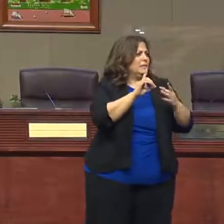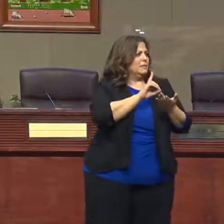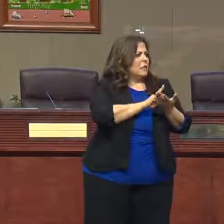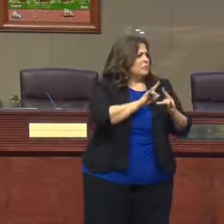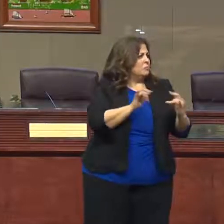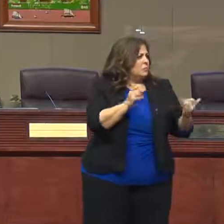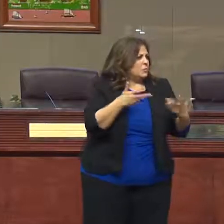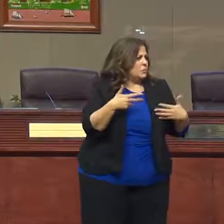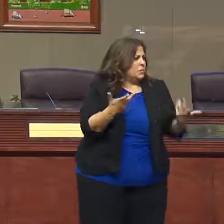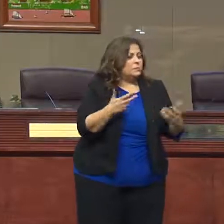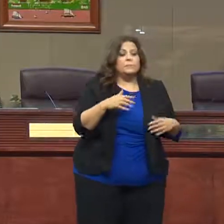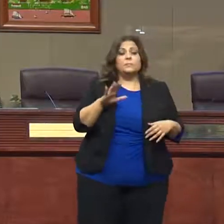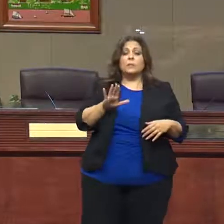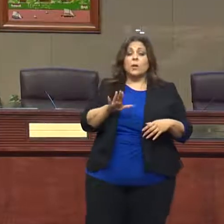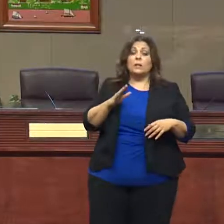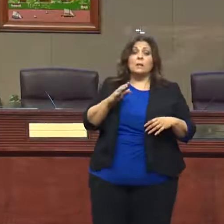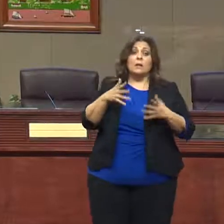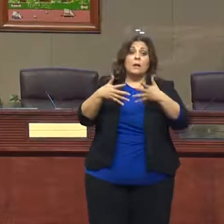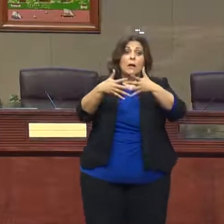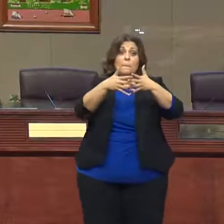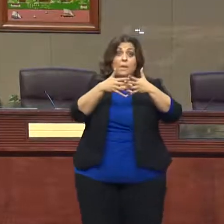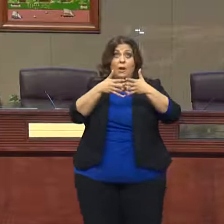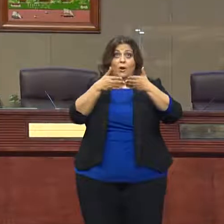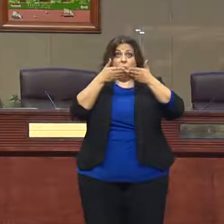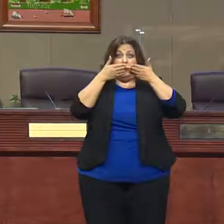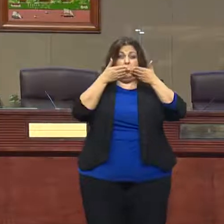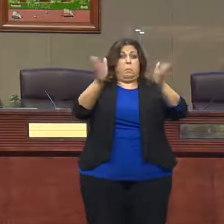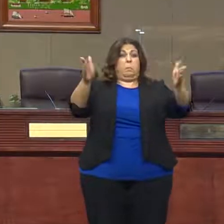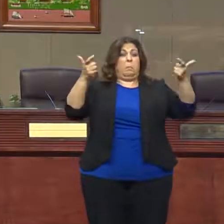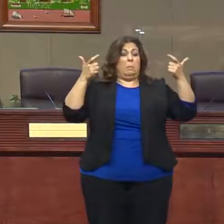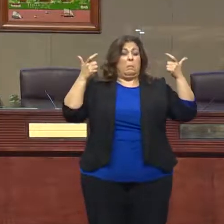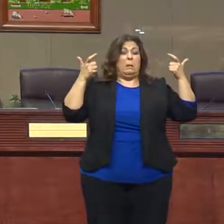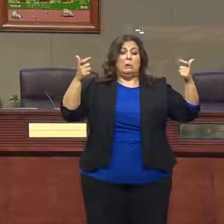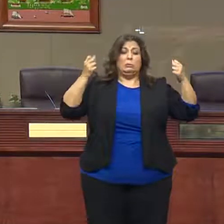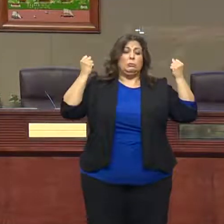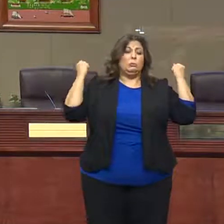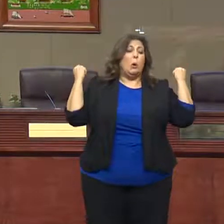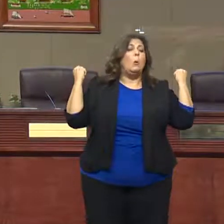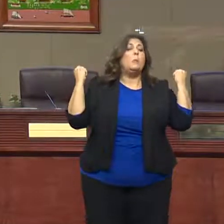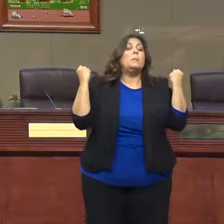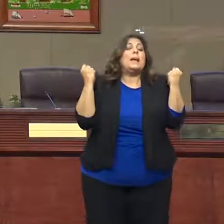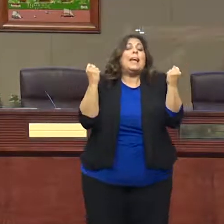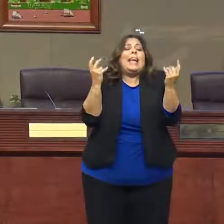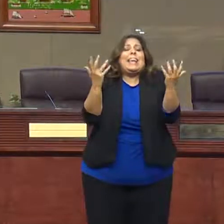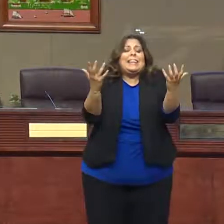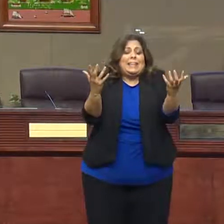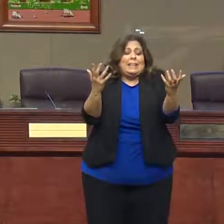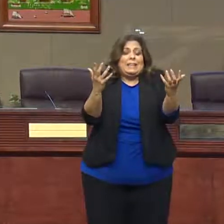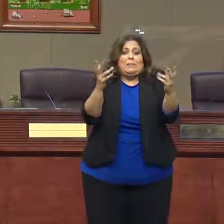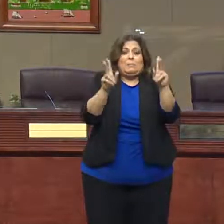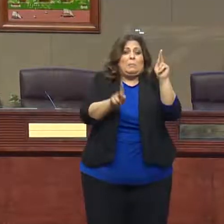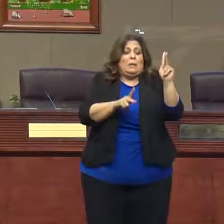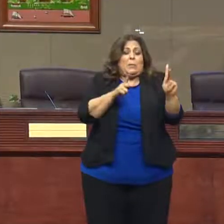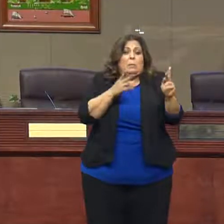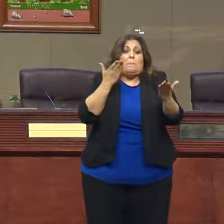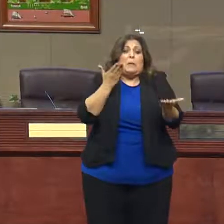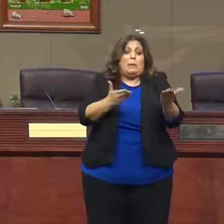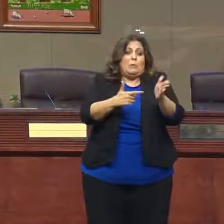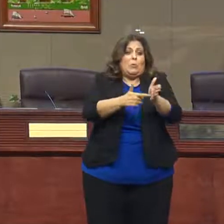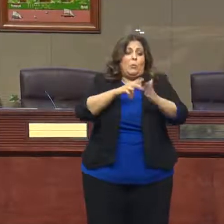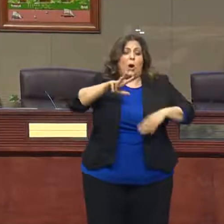of Americans that will need to either receive a third dose